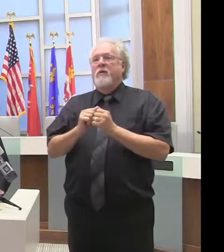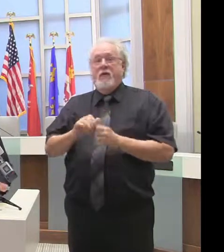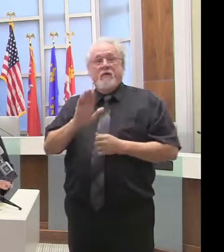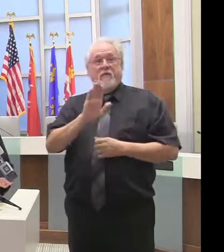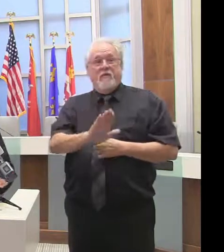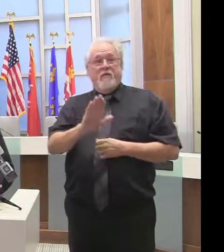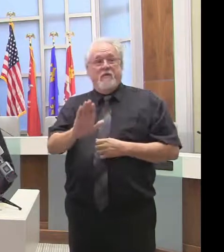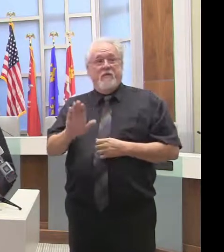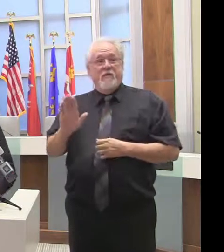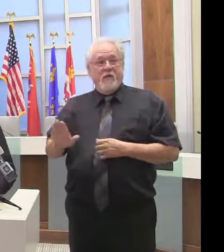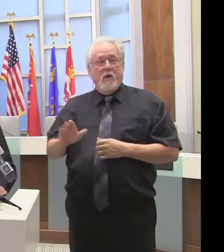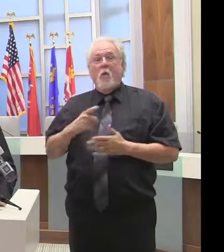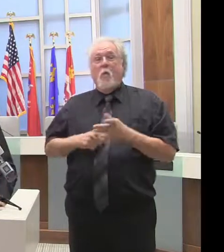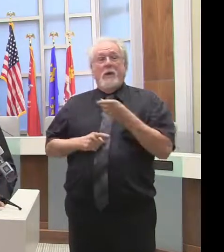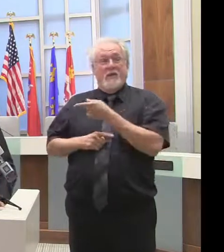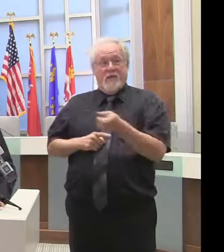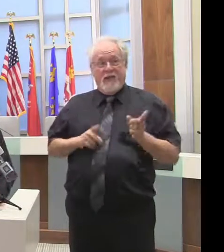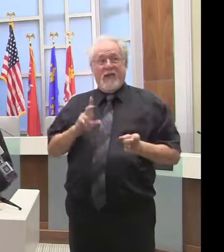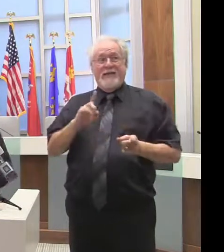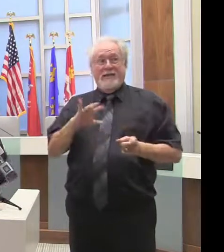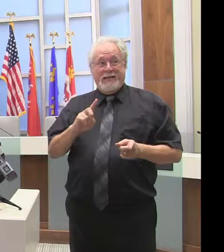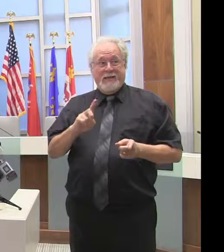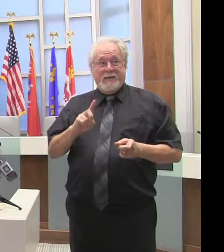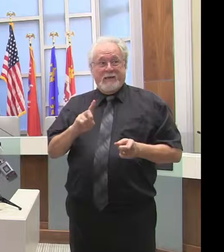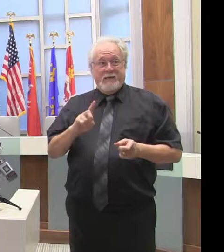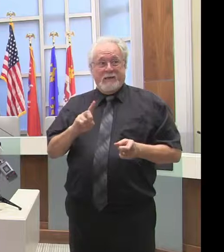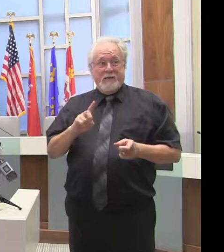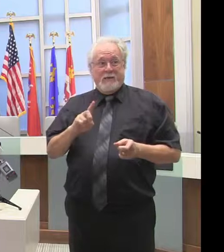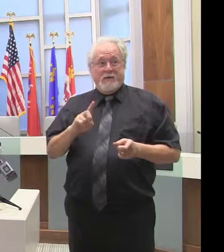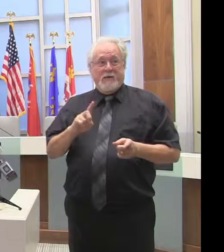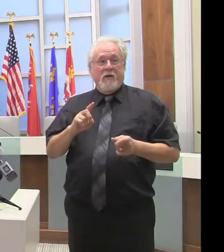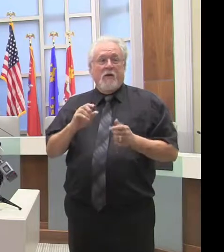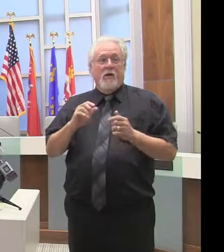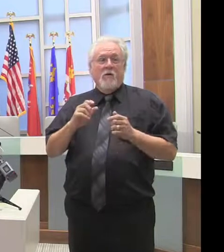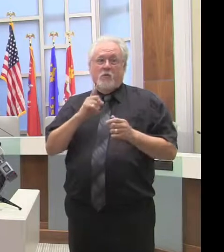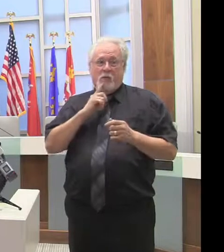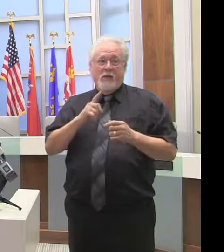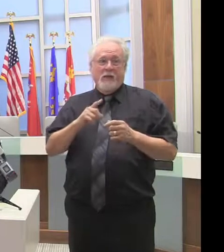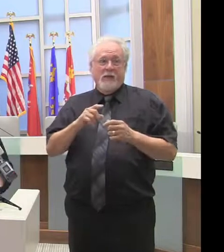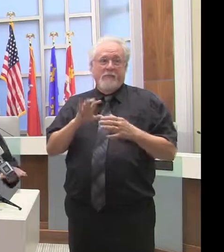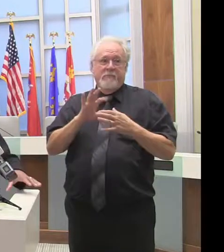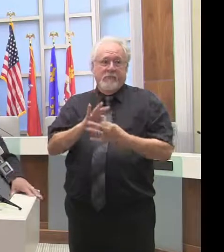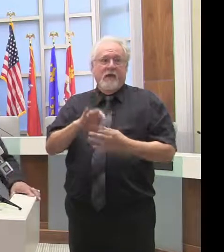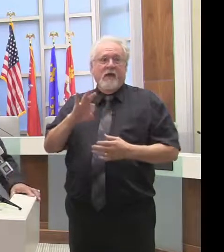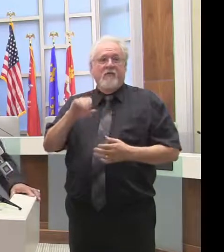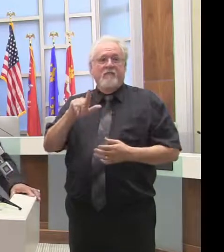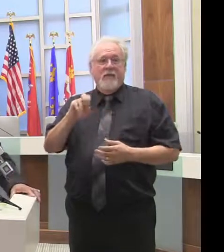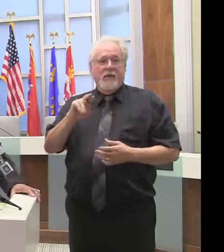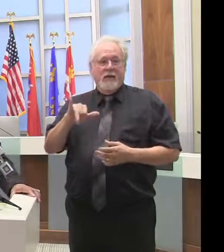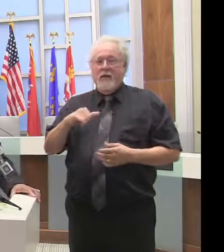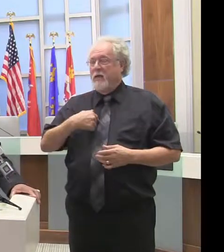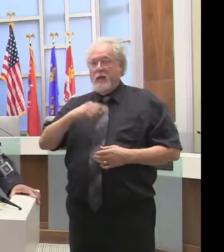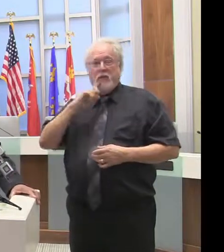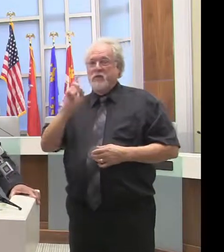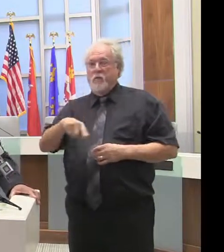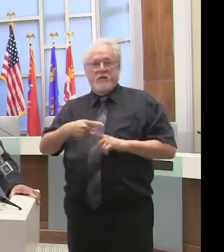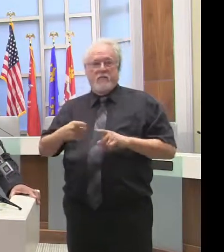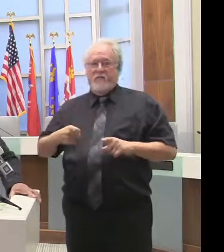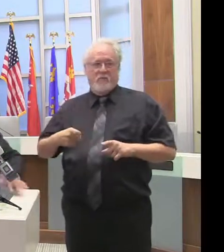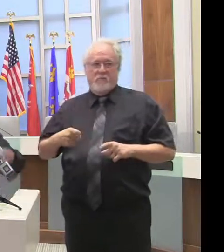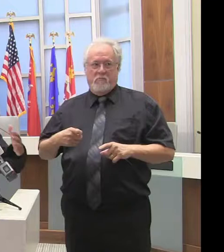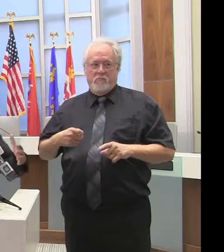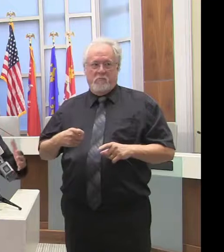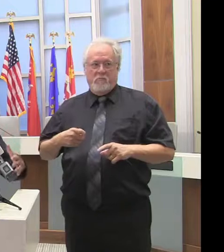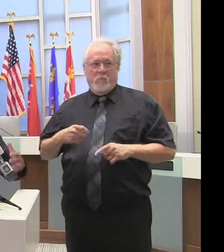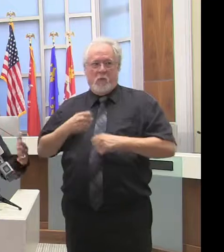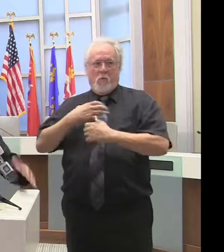their what they did that was in line with felony charges. It was not a directive to